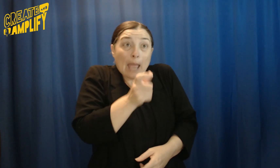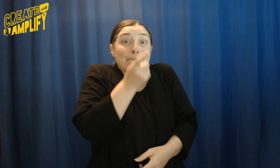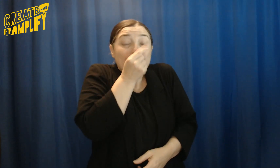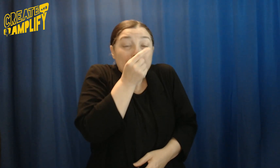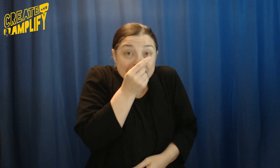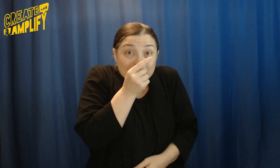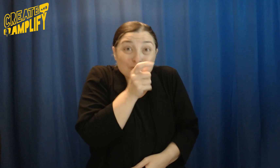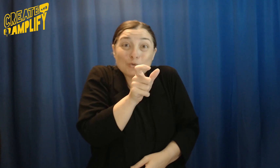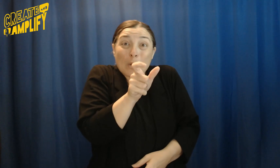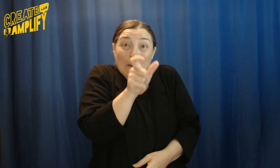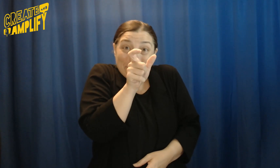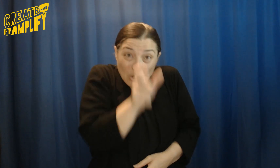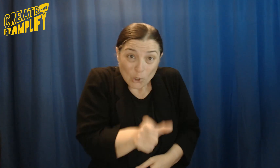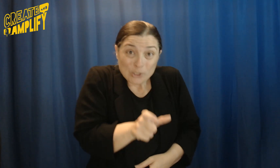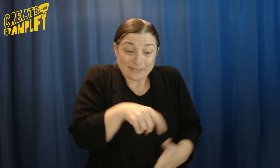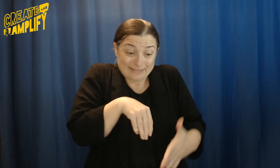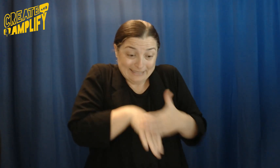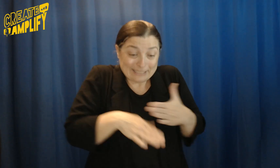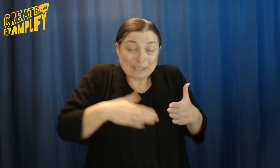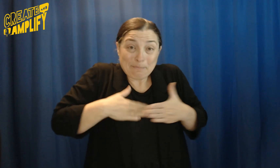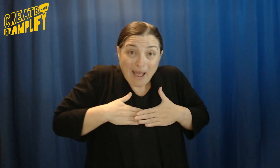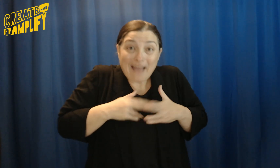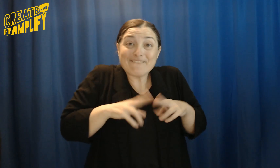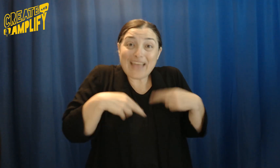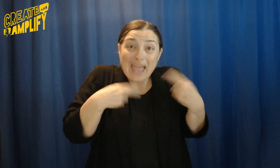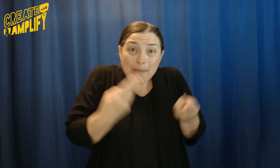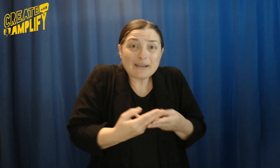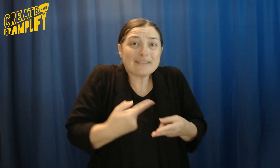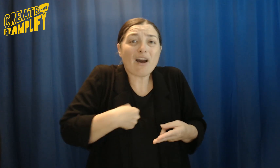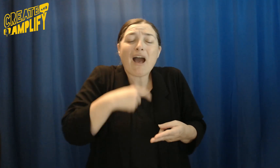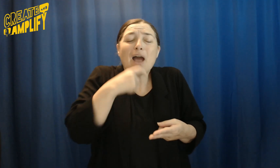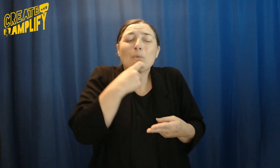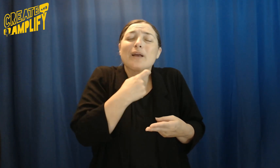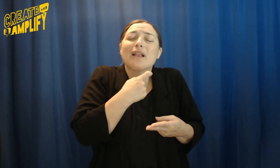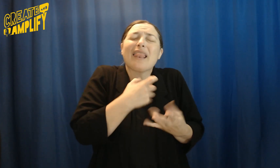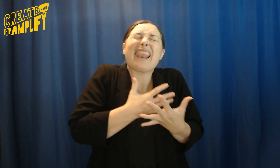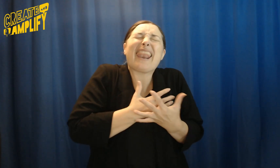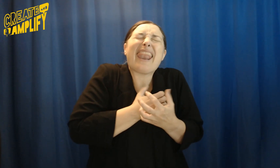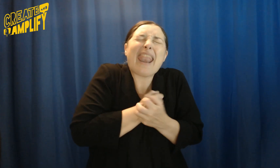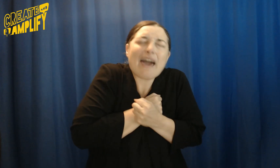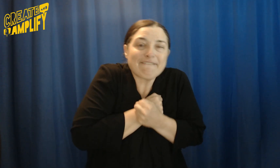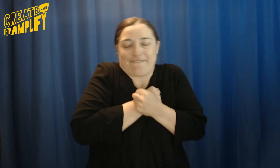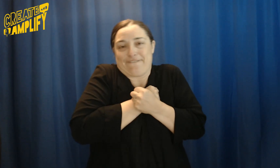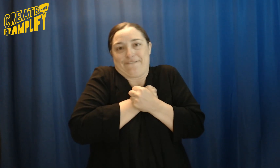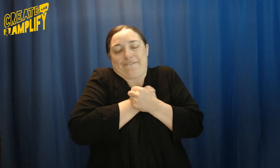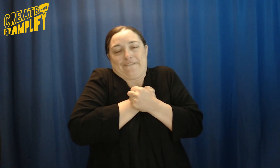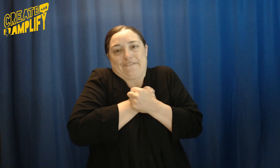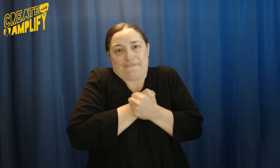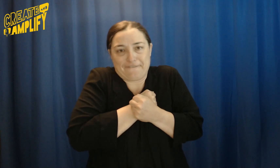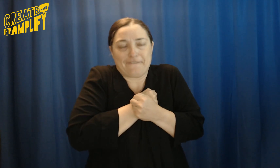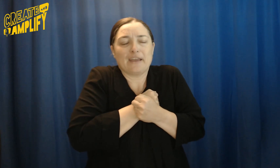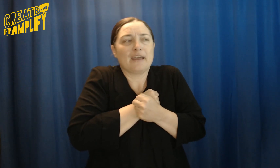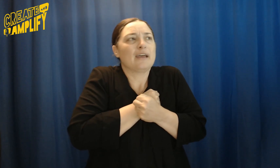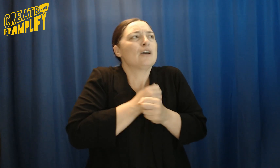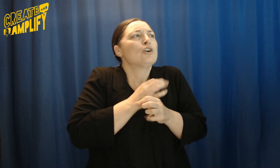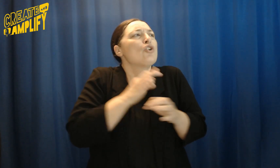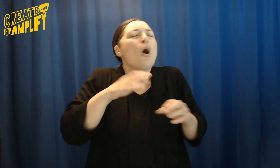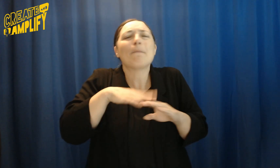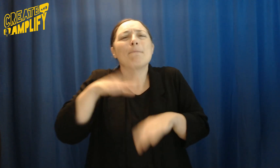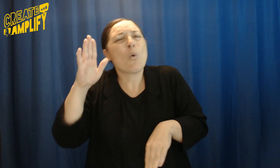part of your family that you will love in a way you have never loved before. Not more or less, but just in a different